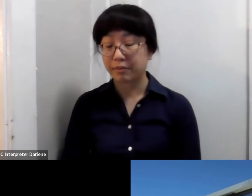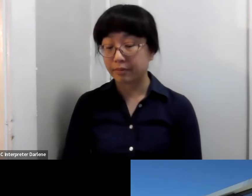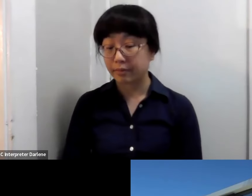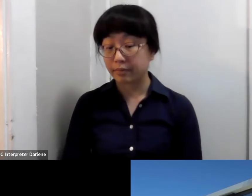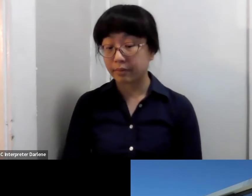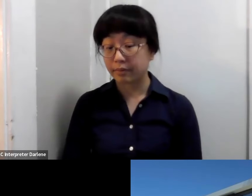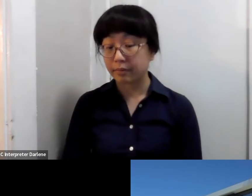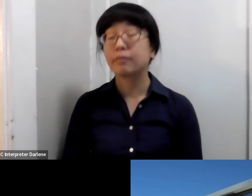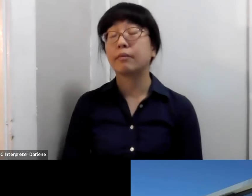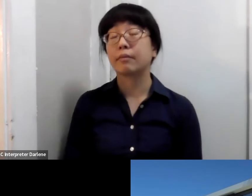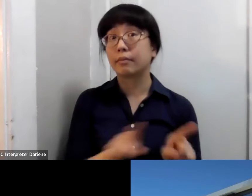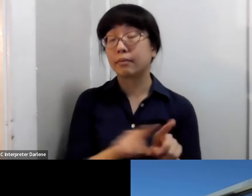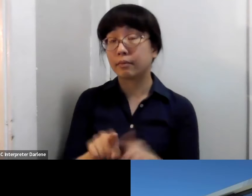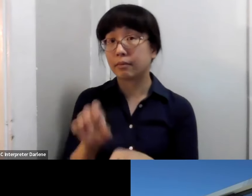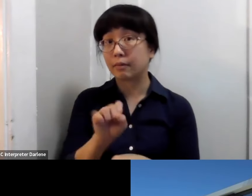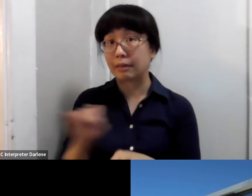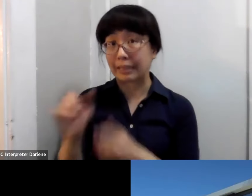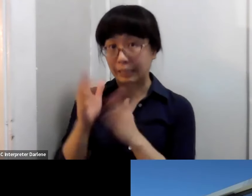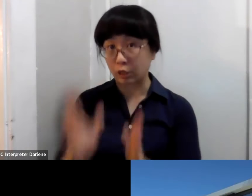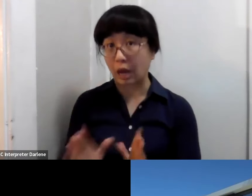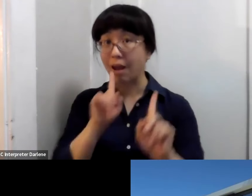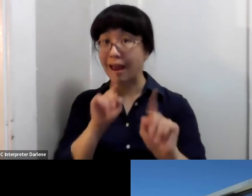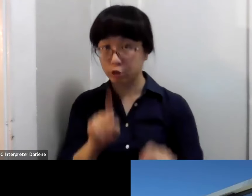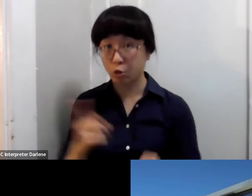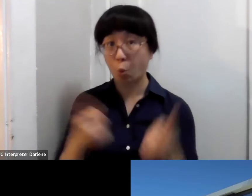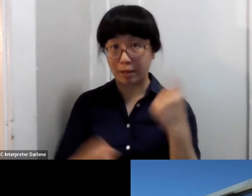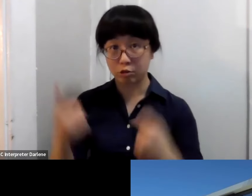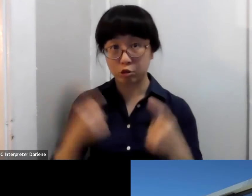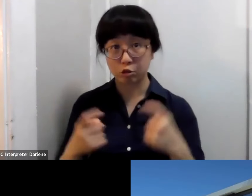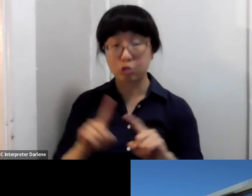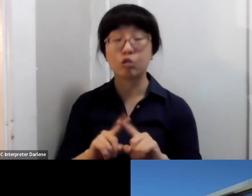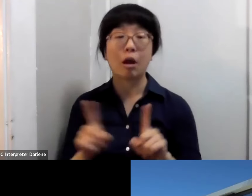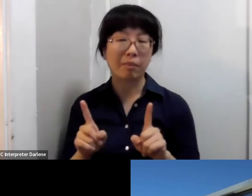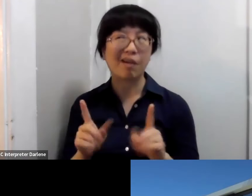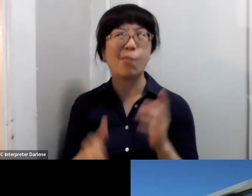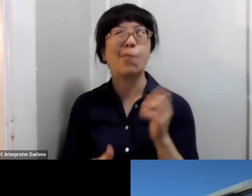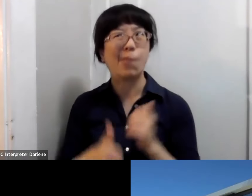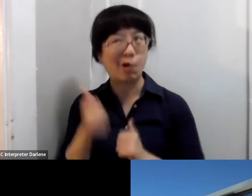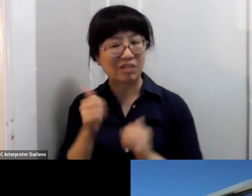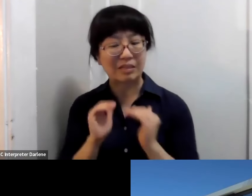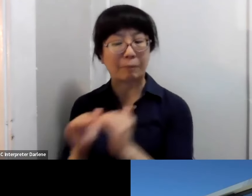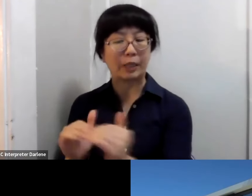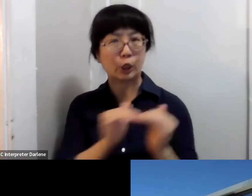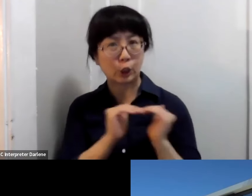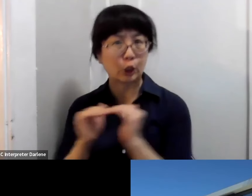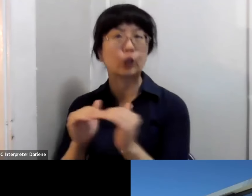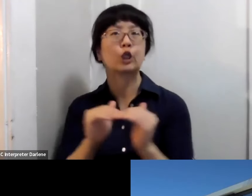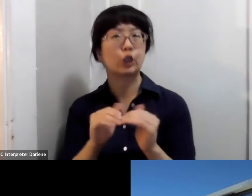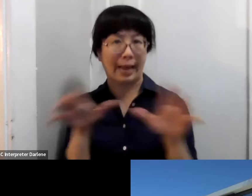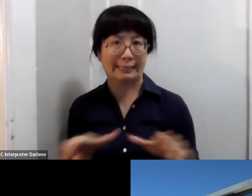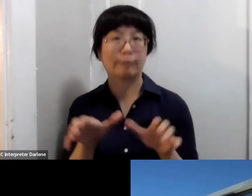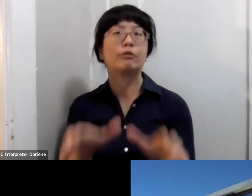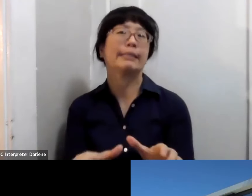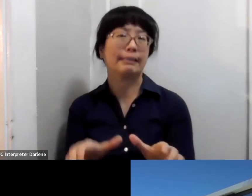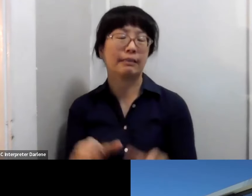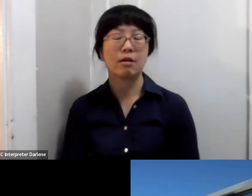SI leaders also field questions, but the meat of the interaction is the peer-to-peer activities that the SI leader facilitates. And